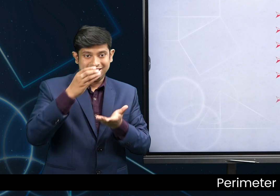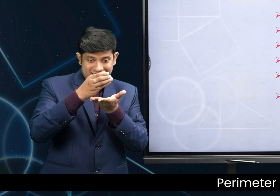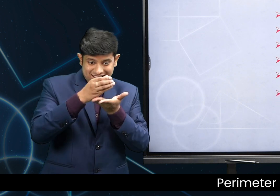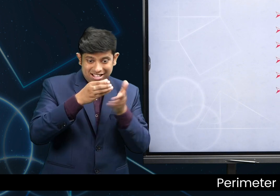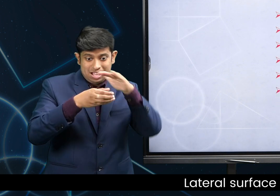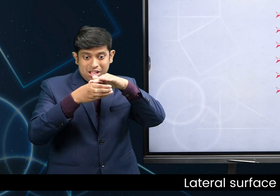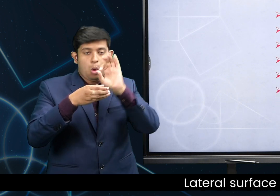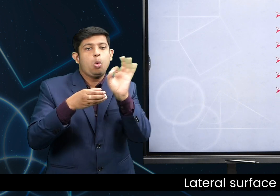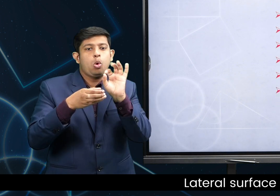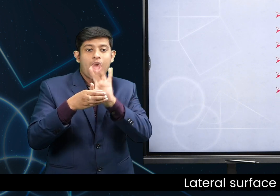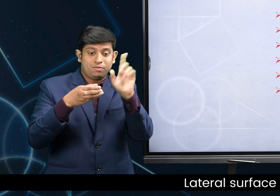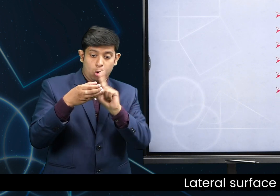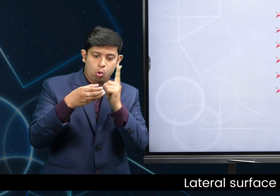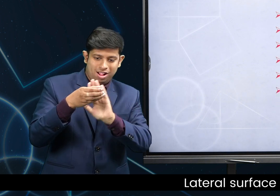lateral surface area,